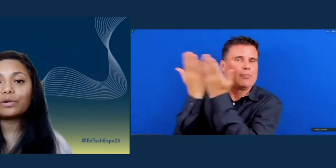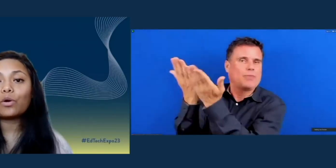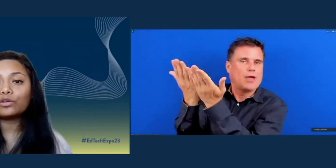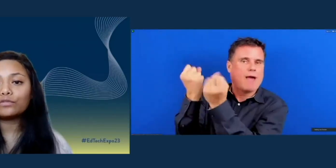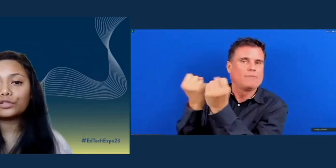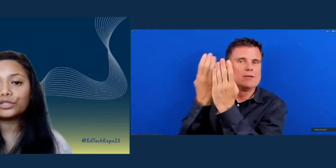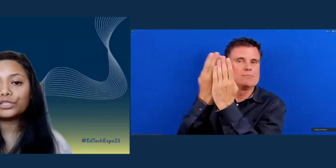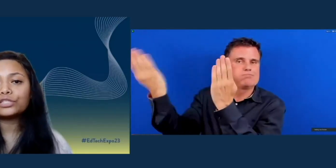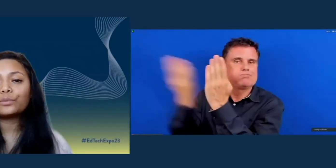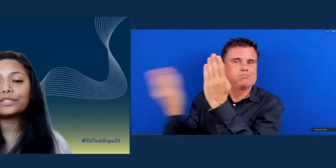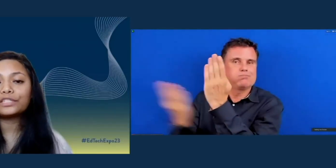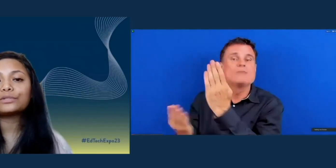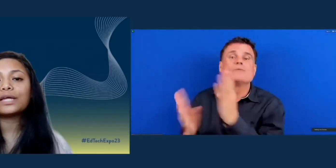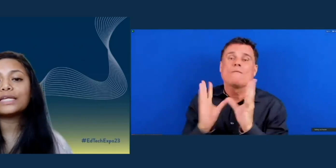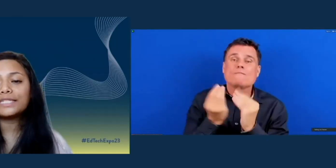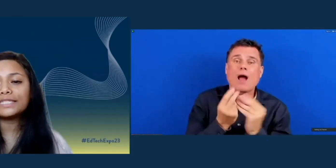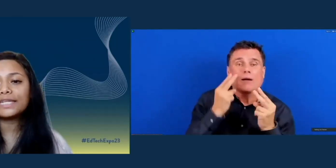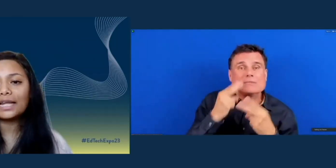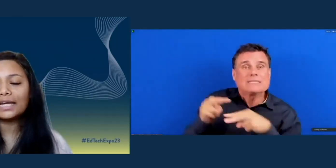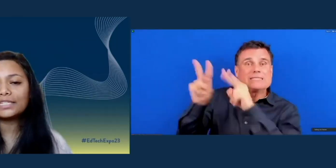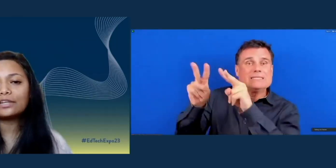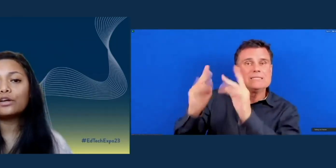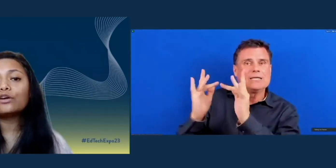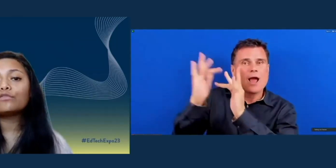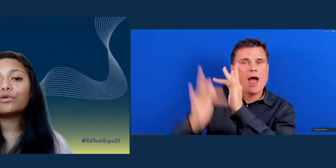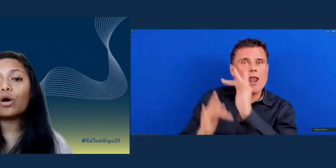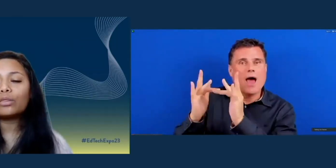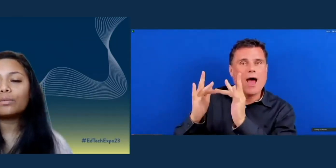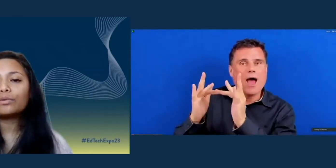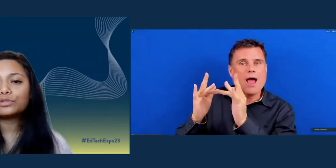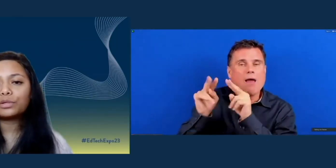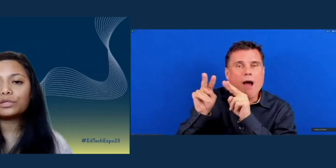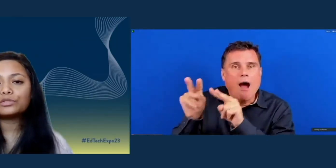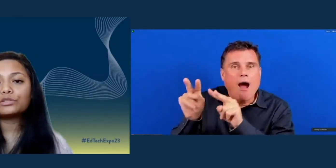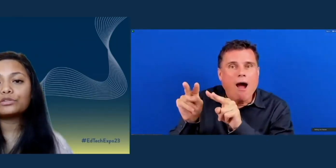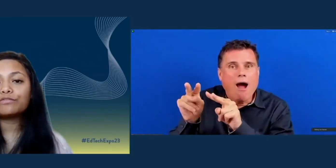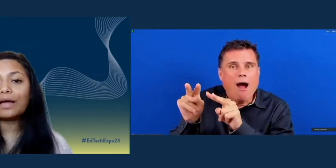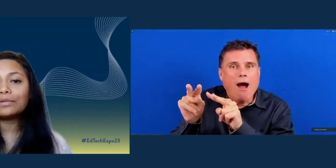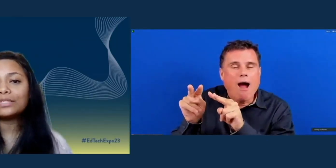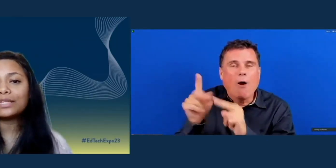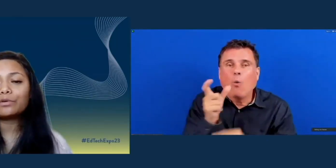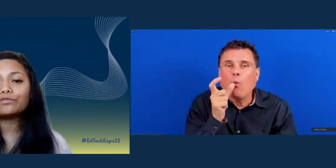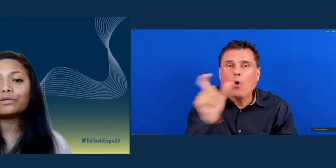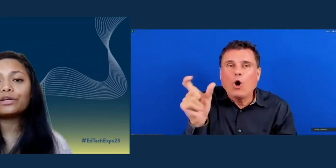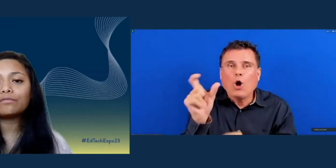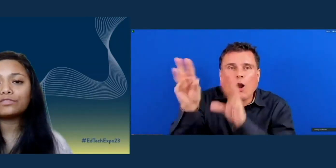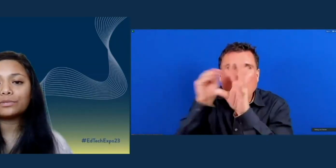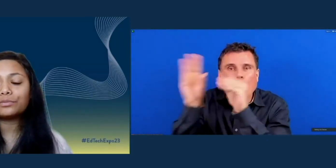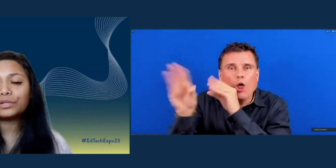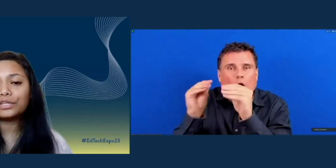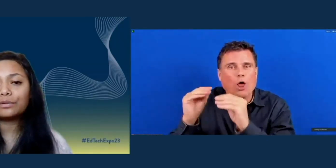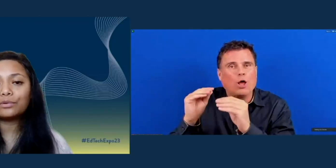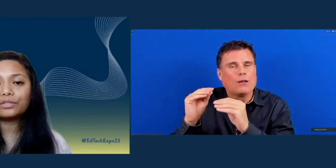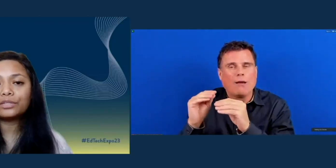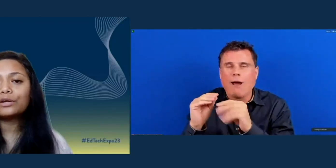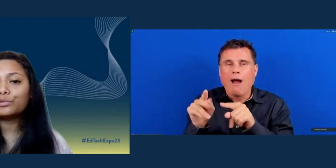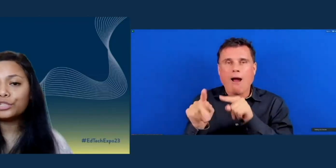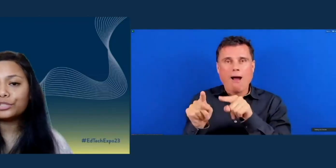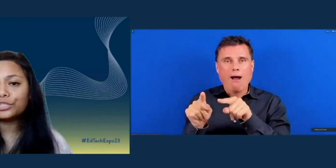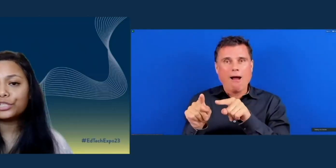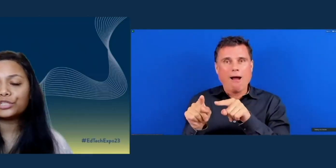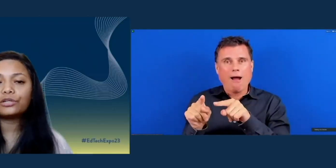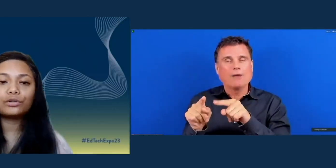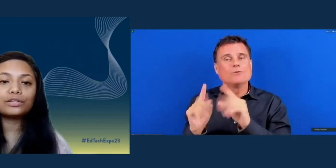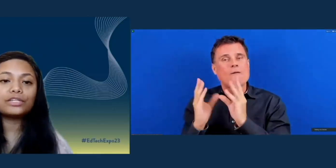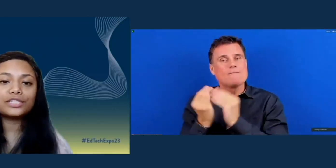there were audio versions with synchronized text highlighting for all the books we used, so families that were fully comfortable reading the books, print